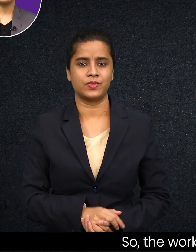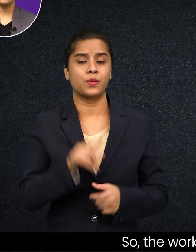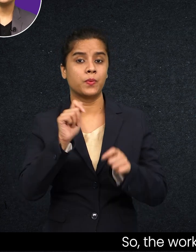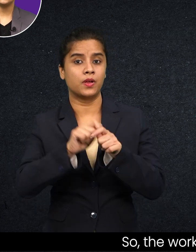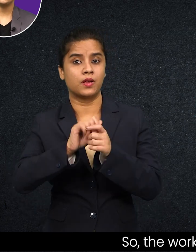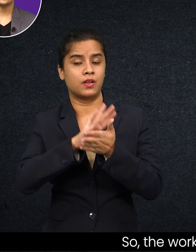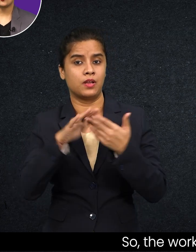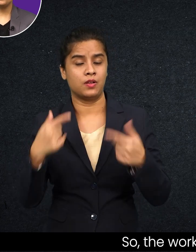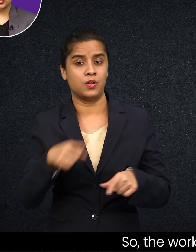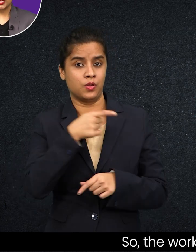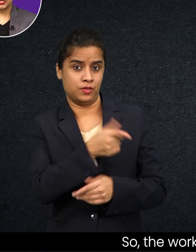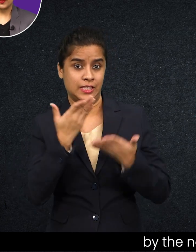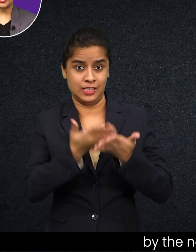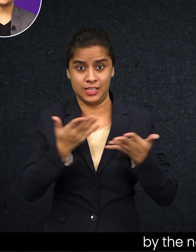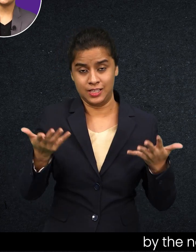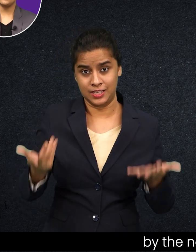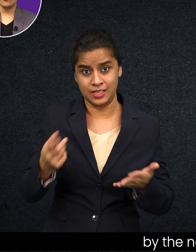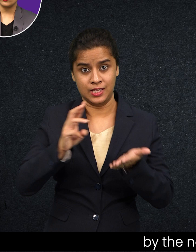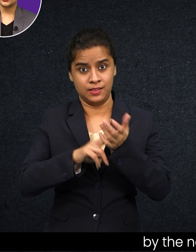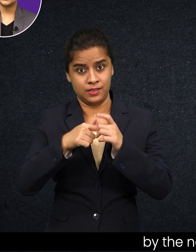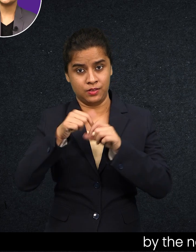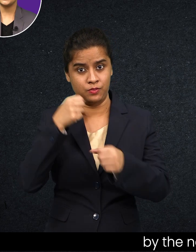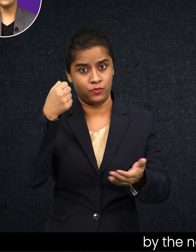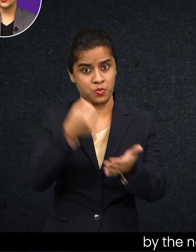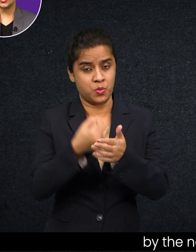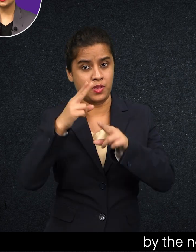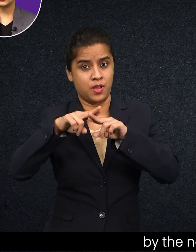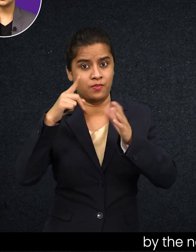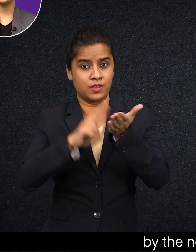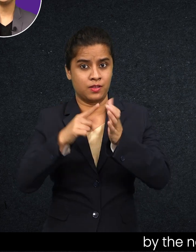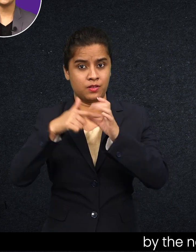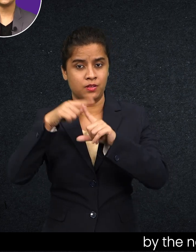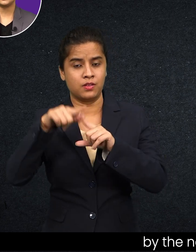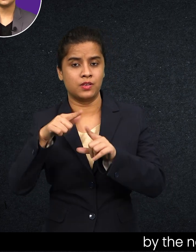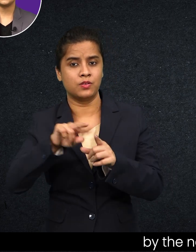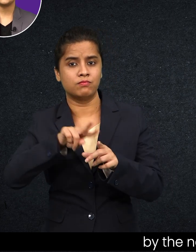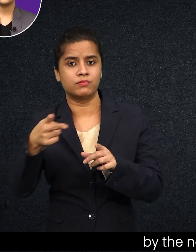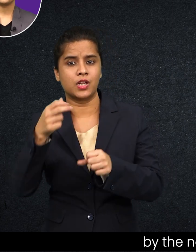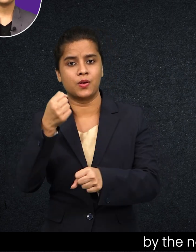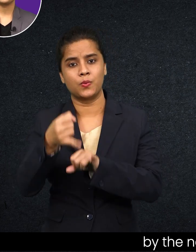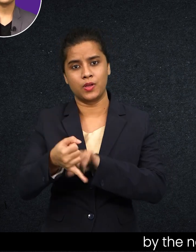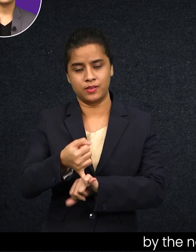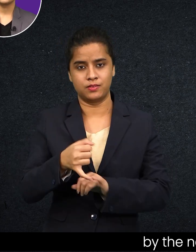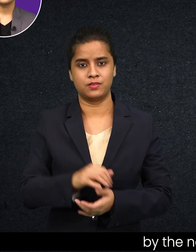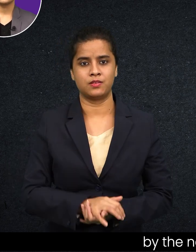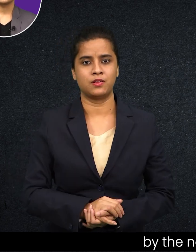So, the work done on the object by the net force is F net into S.